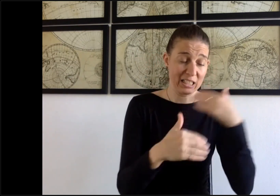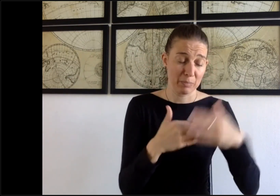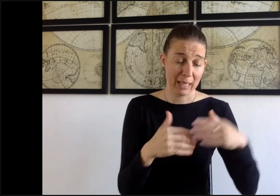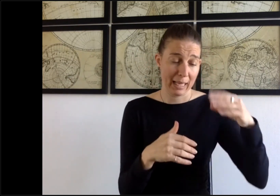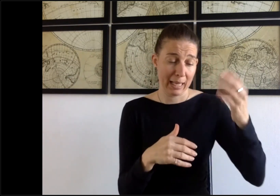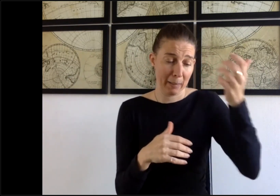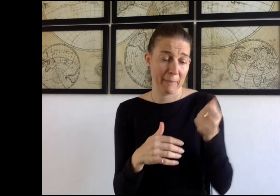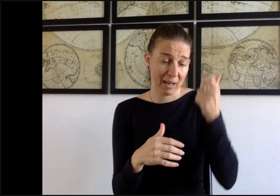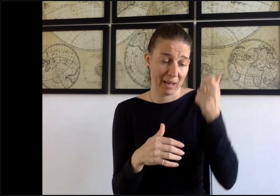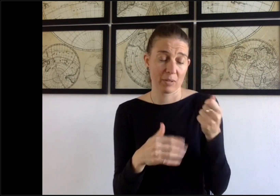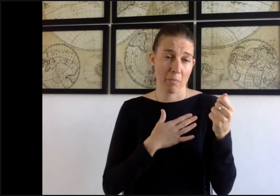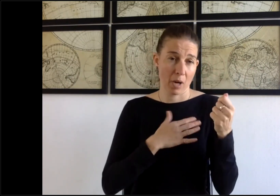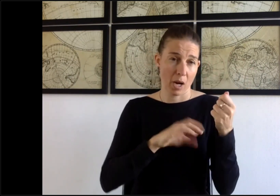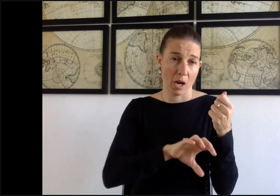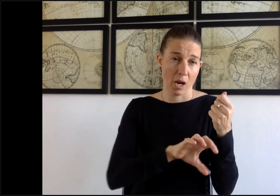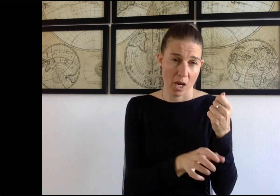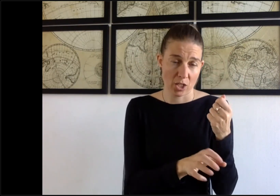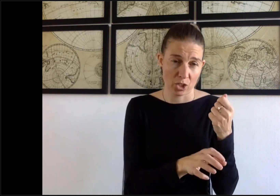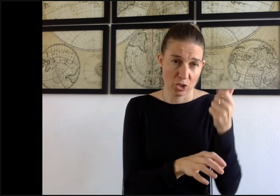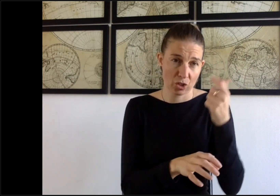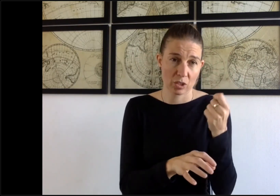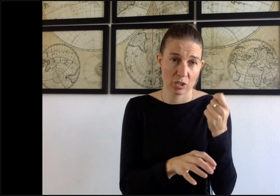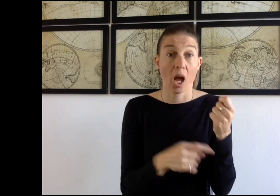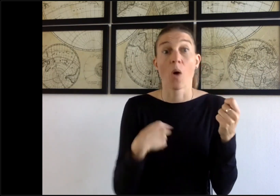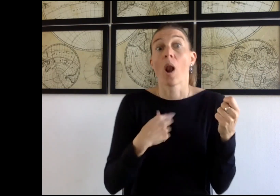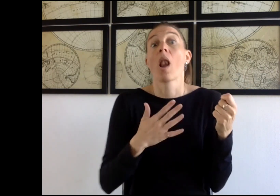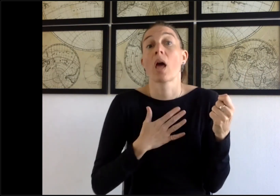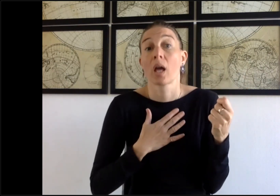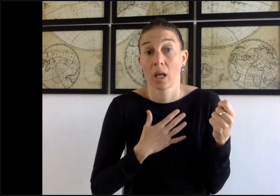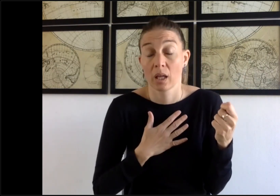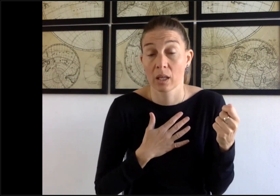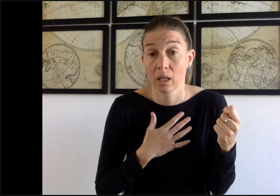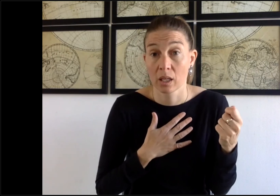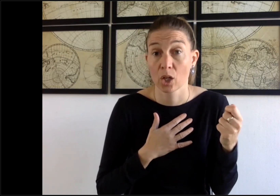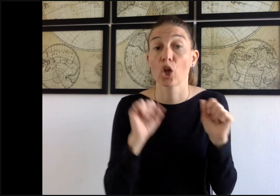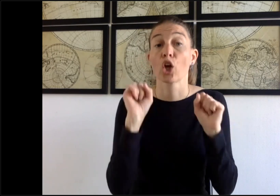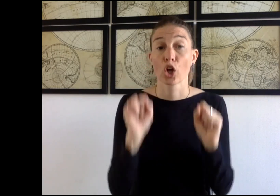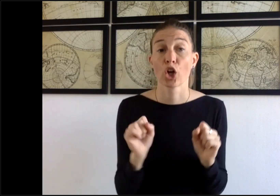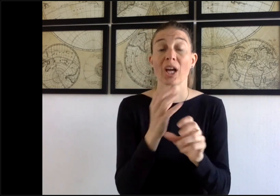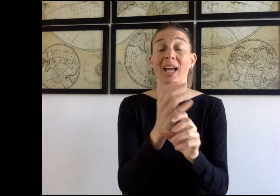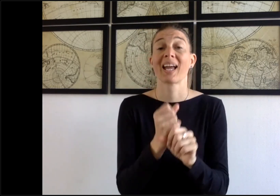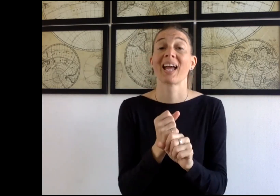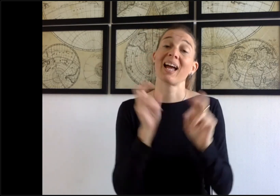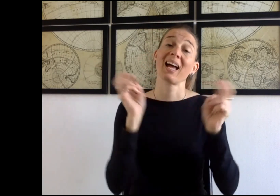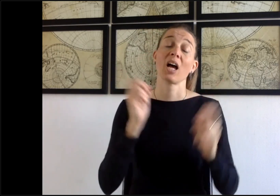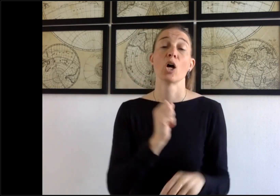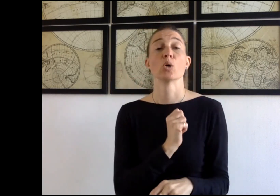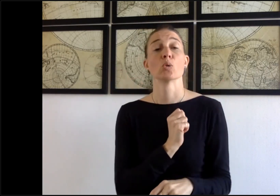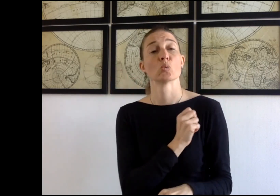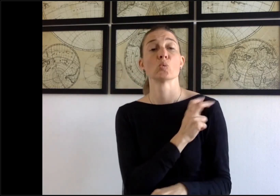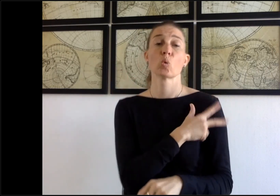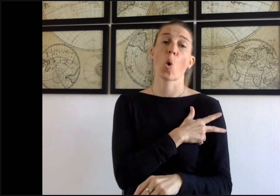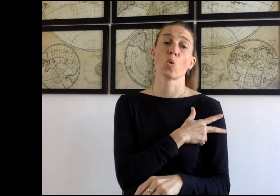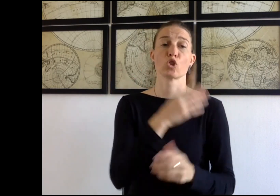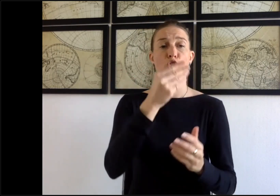I was lucky to receive a social scholarship that is to help students